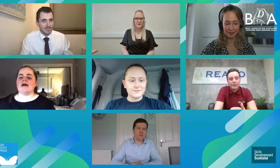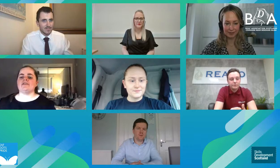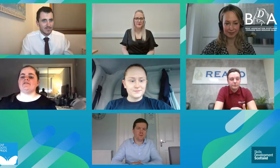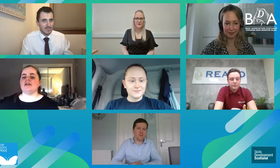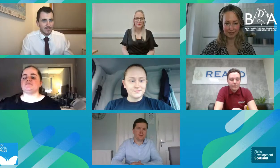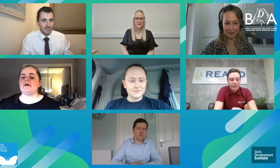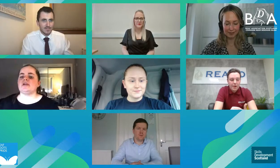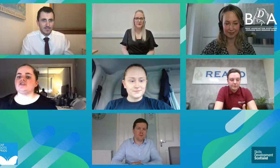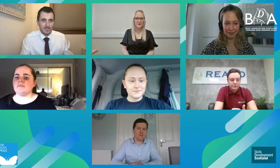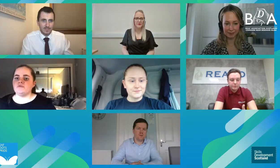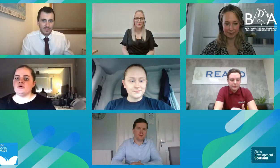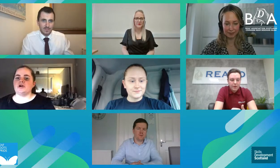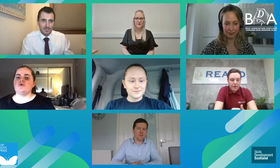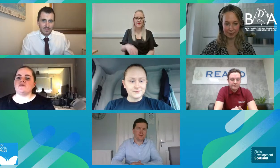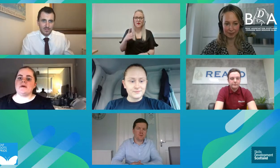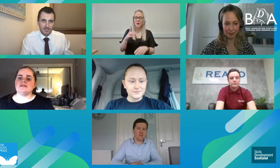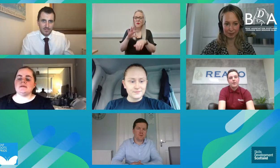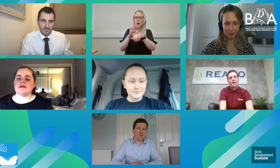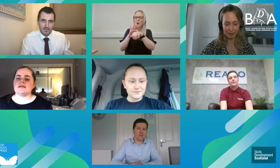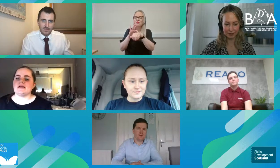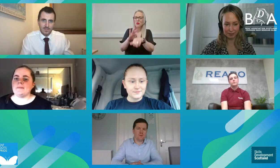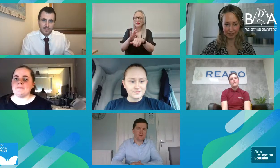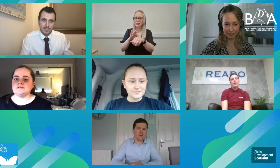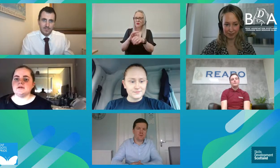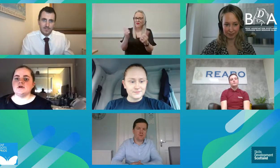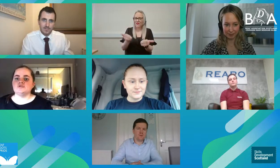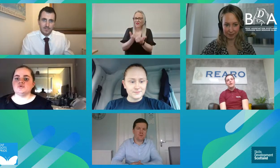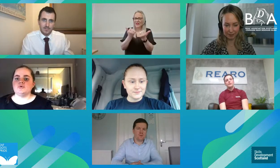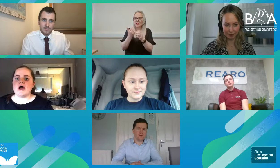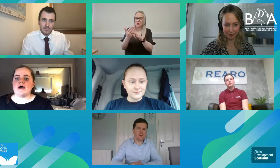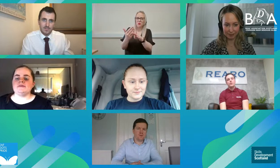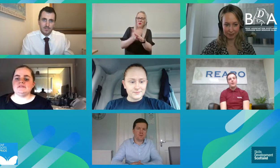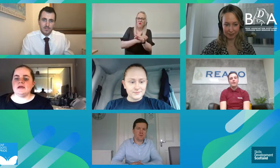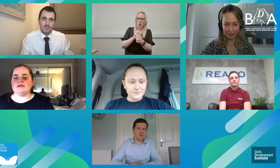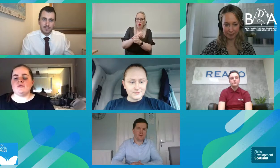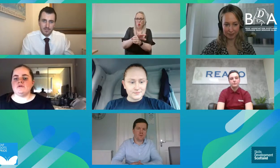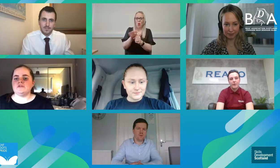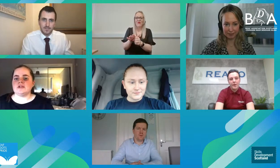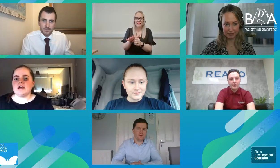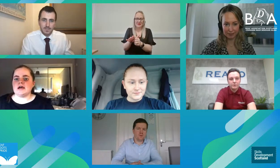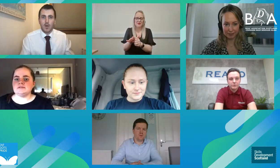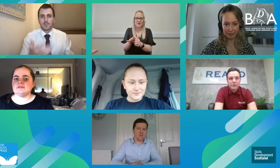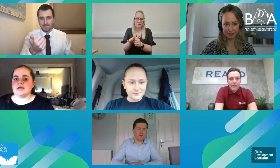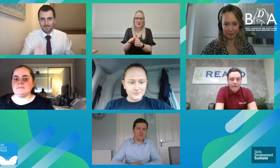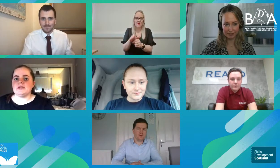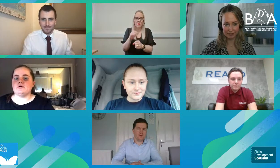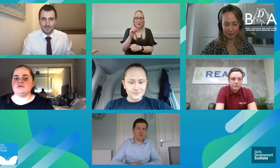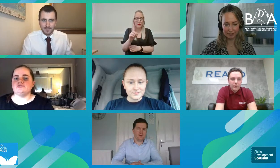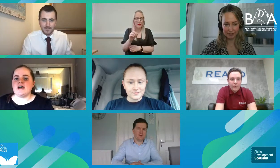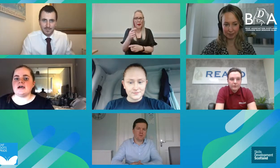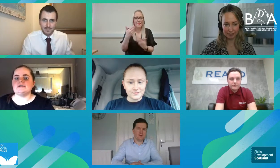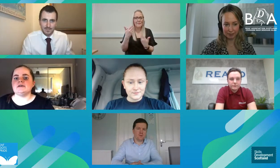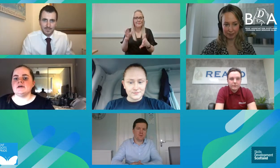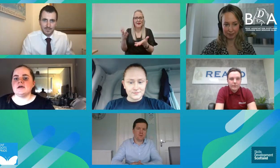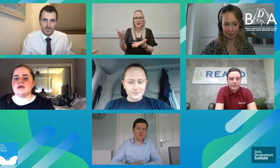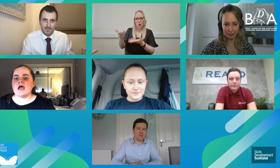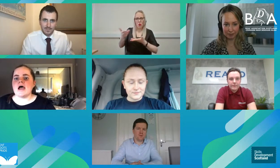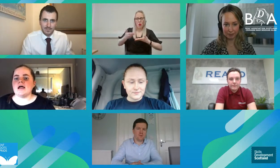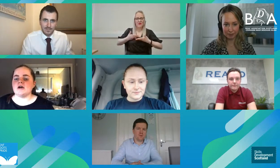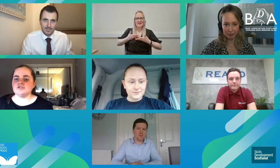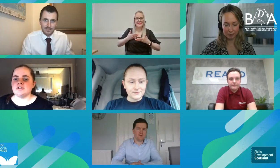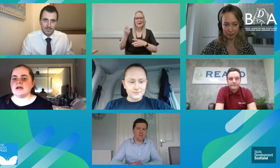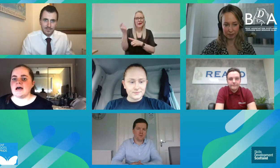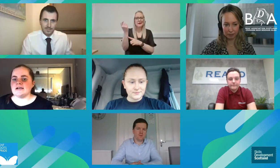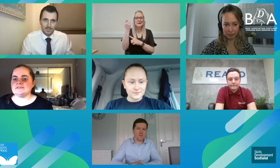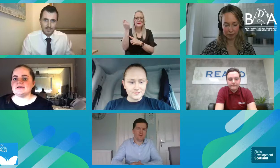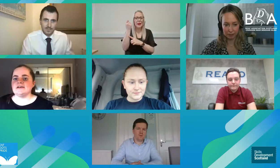I had finished my apprenticeship before the COVID pandemic had happened, so I was then offered a temporary contract in